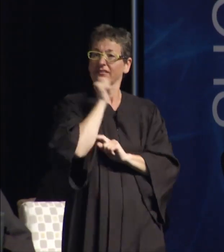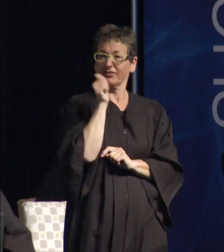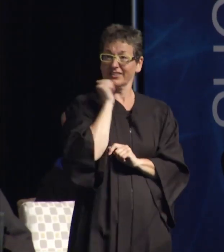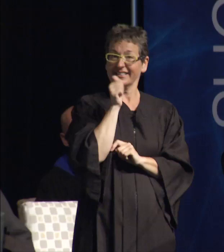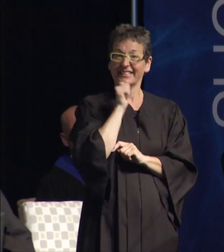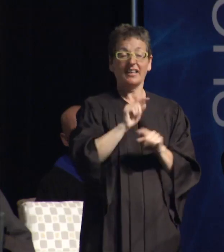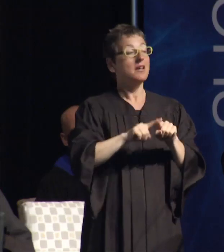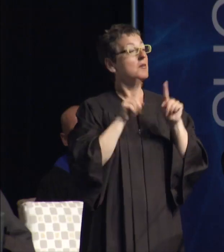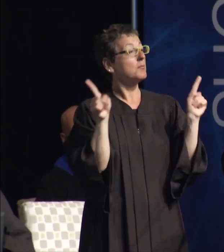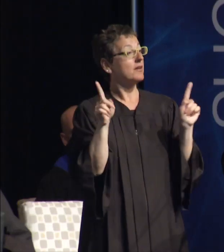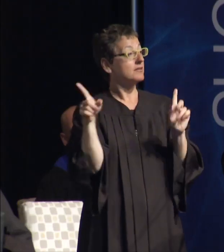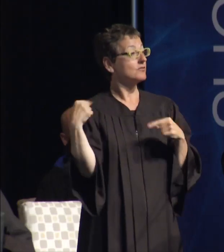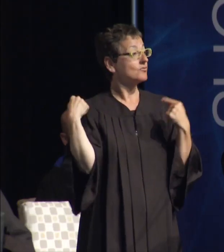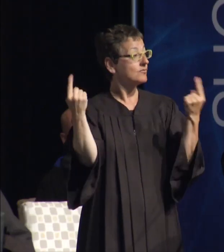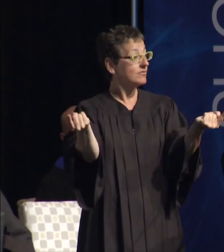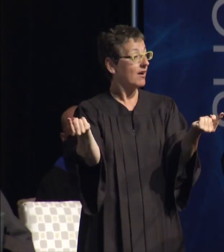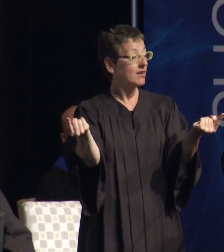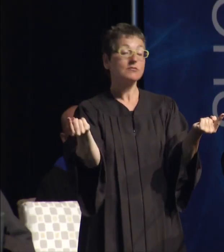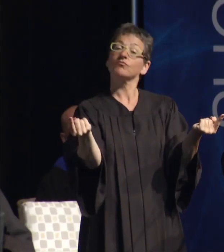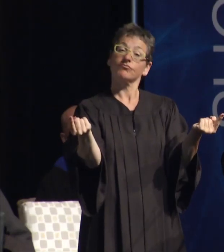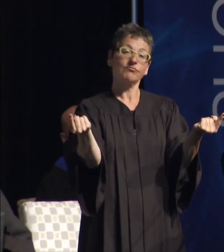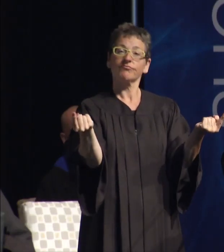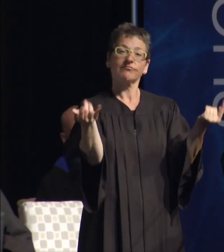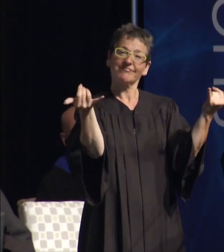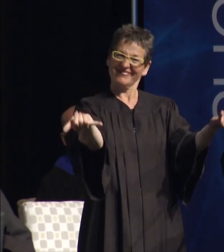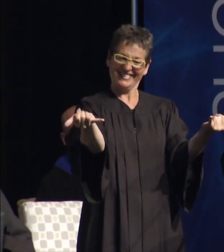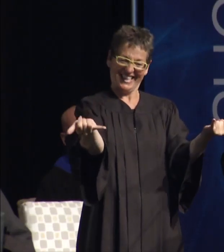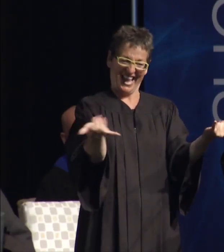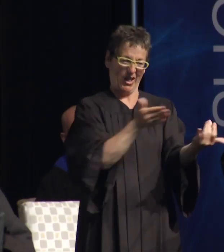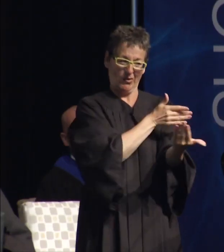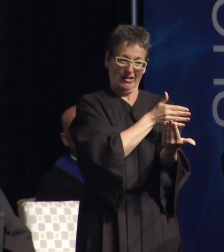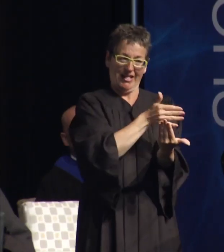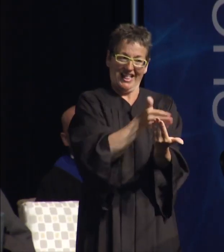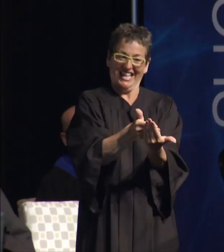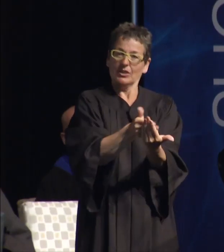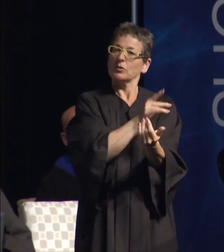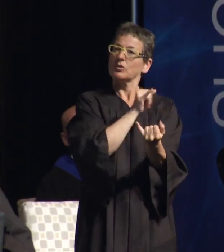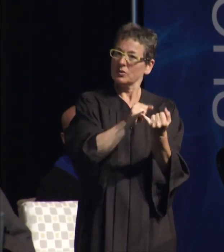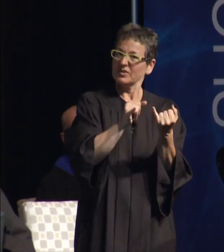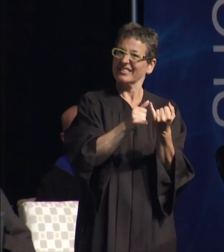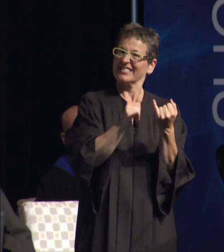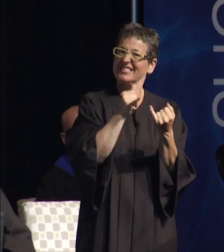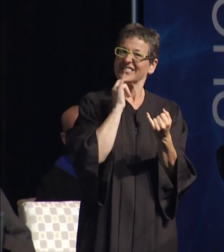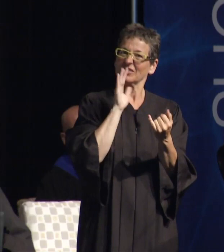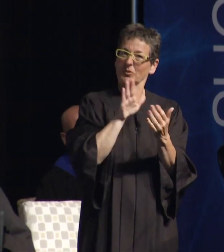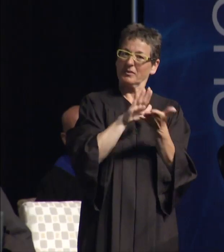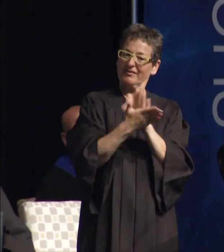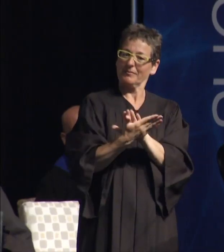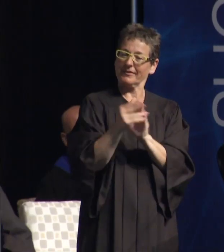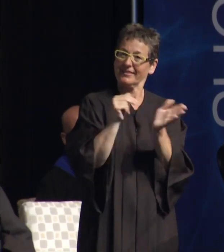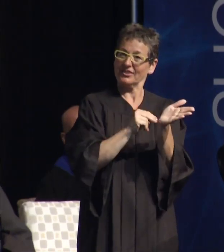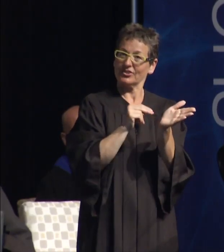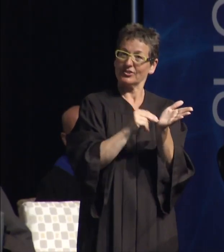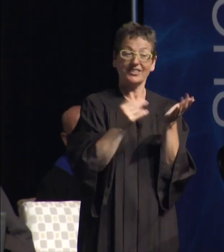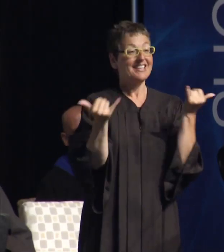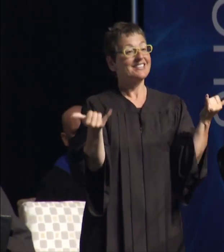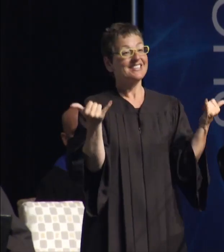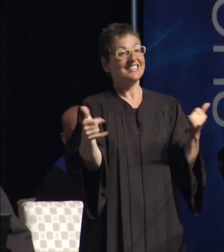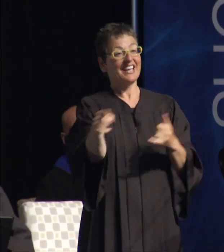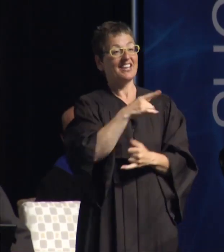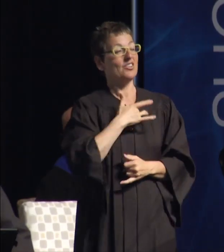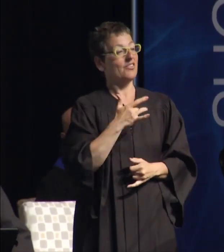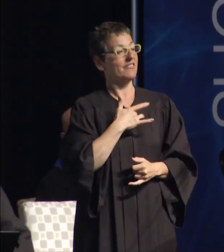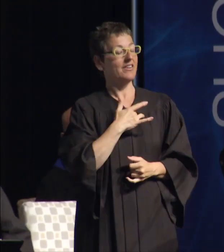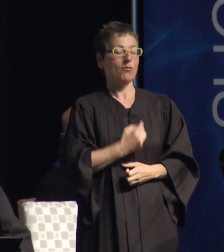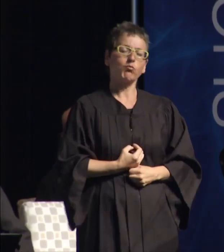our journeys thus far have brought us to the here and now, one step closer. On this day, some of us are feeling a little